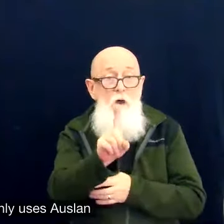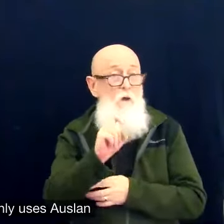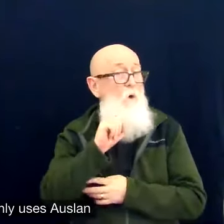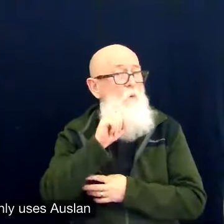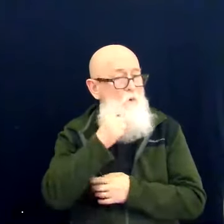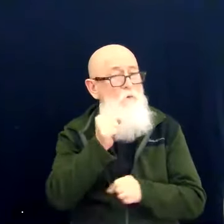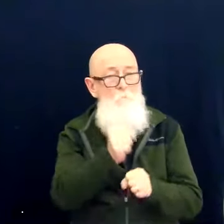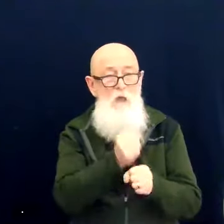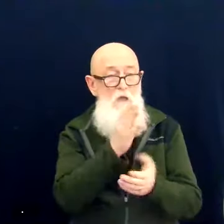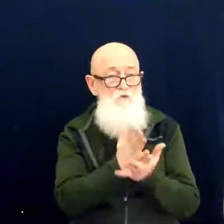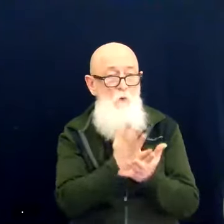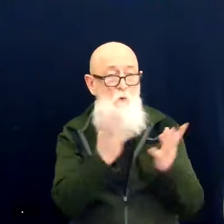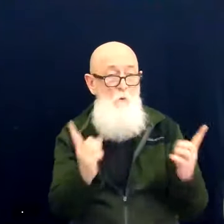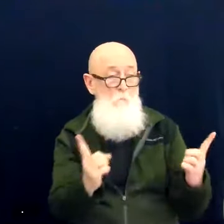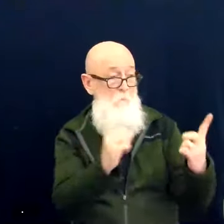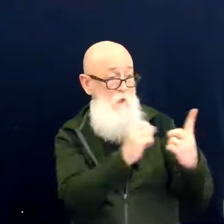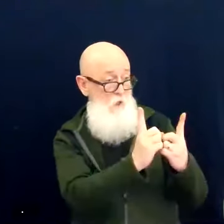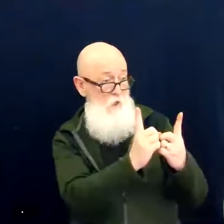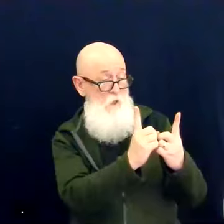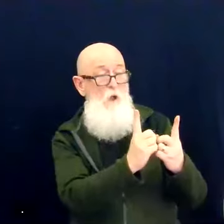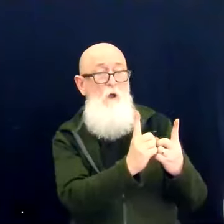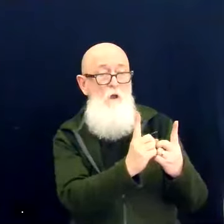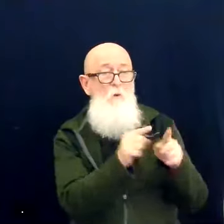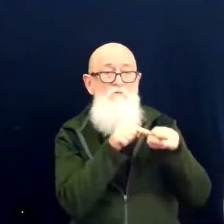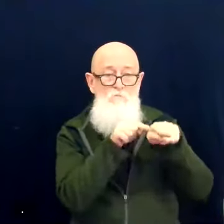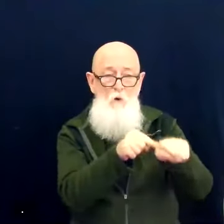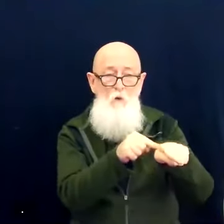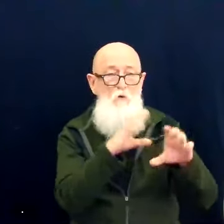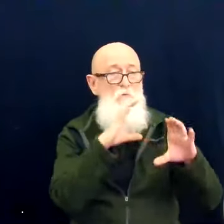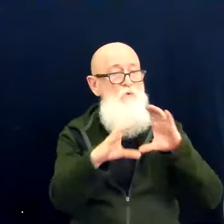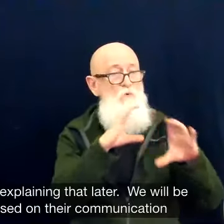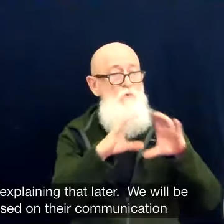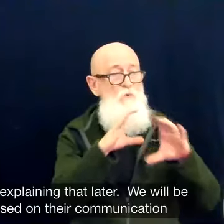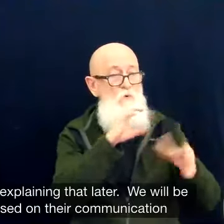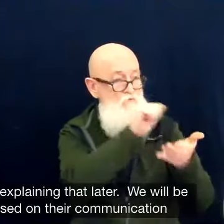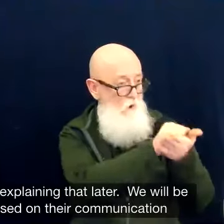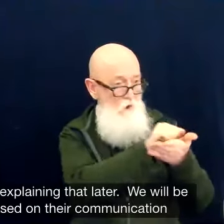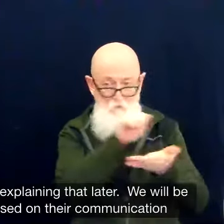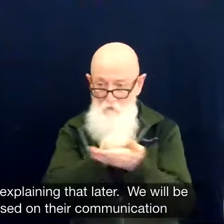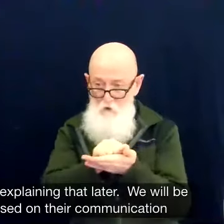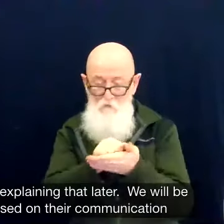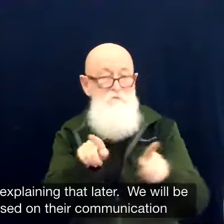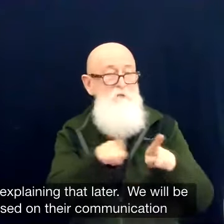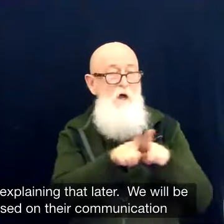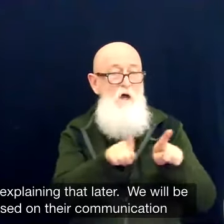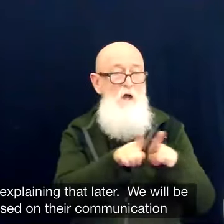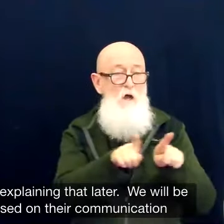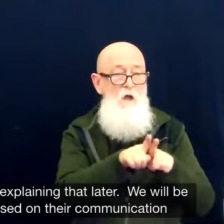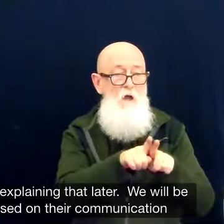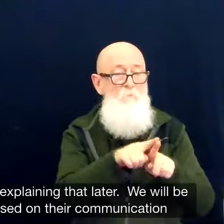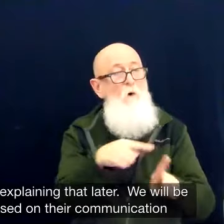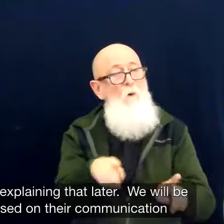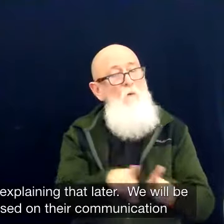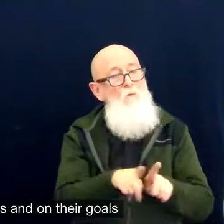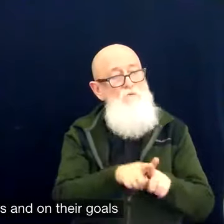based on their communication preferences and on their goals. So we'll make sure we'll